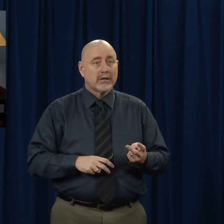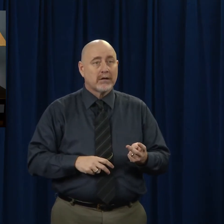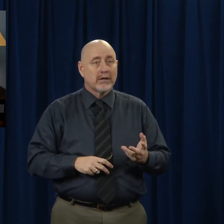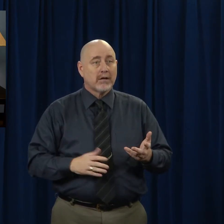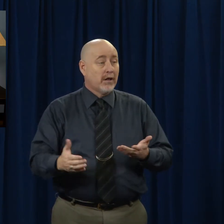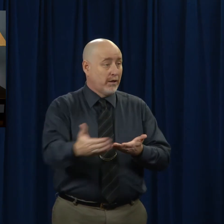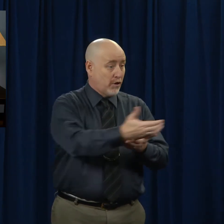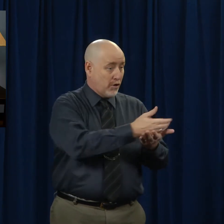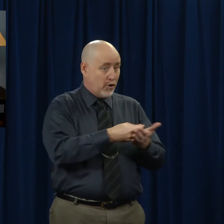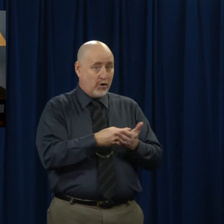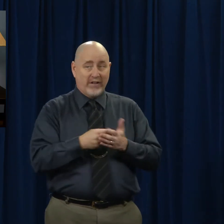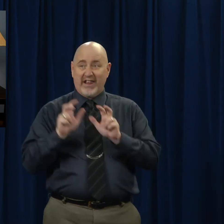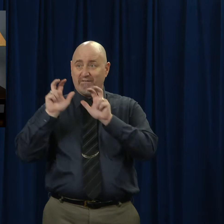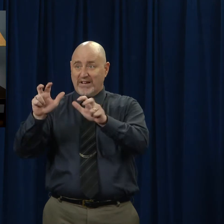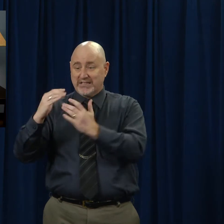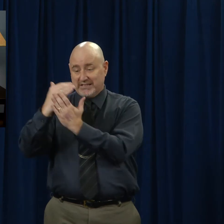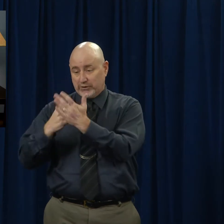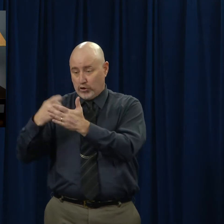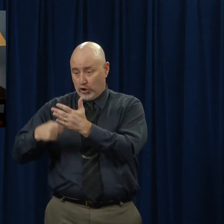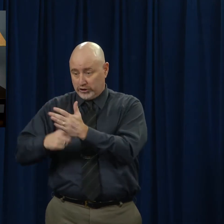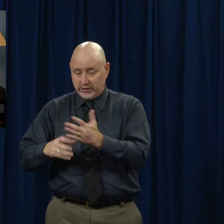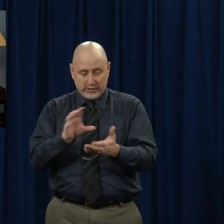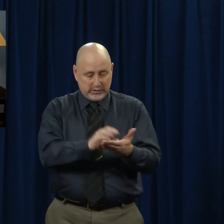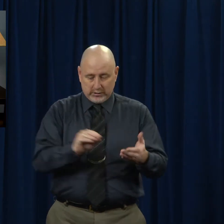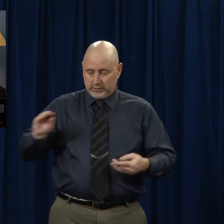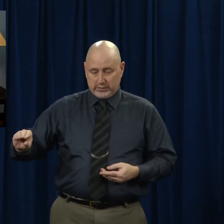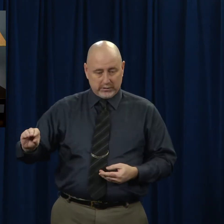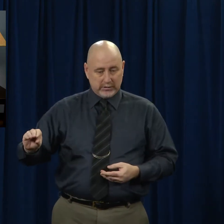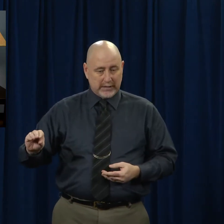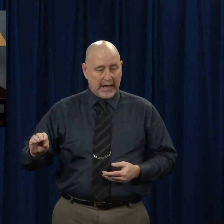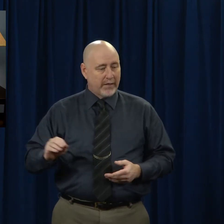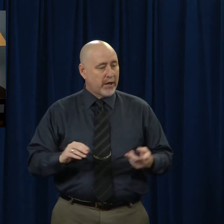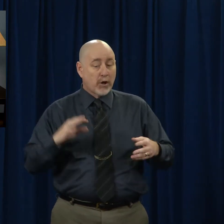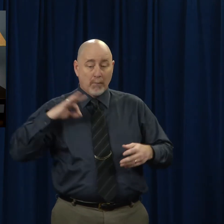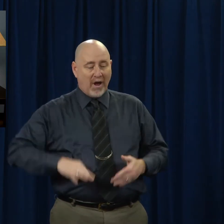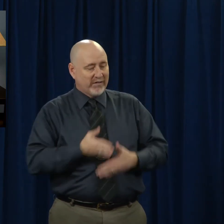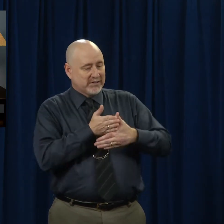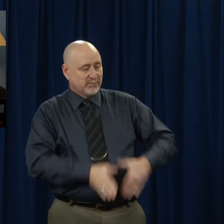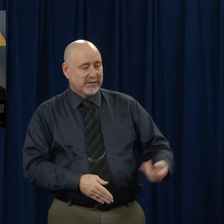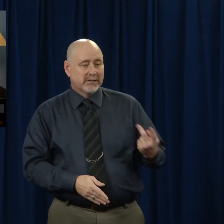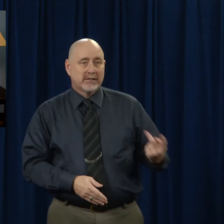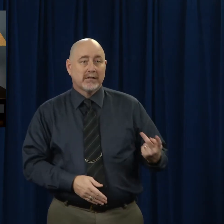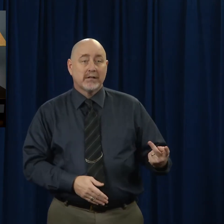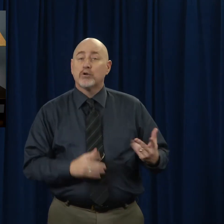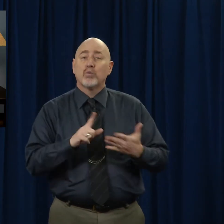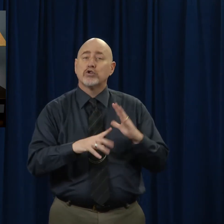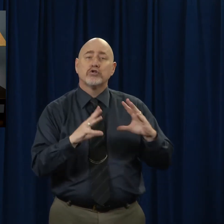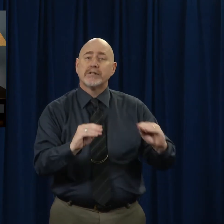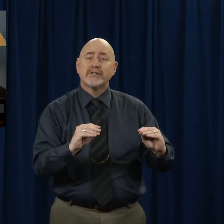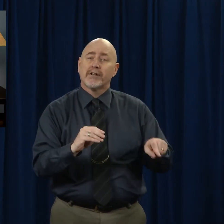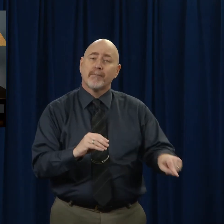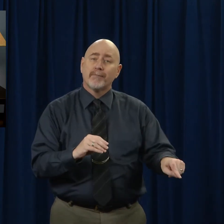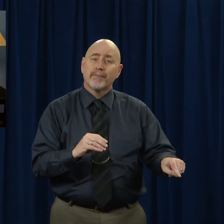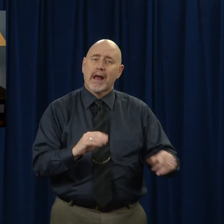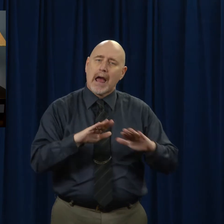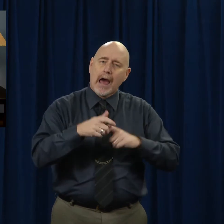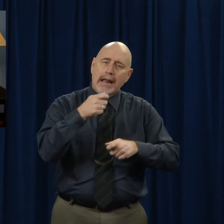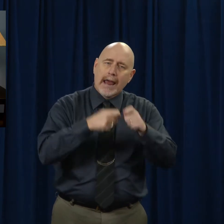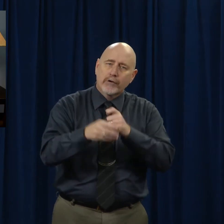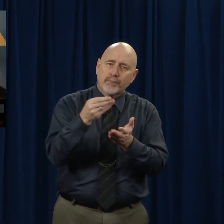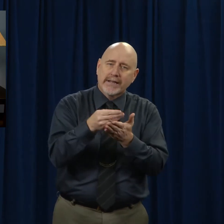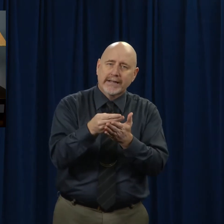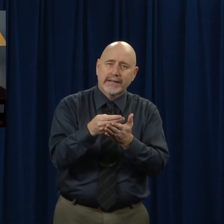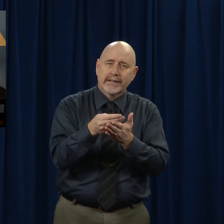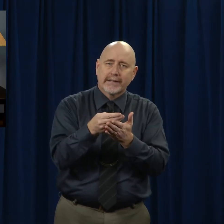money that they had invested in this for their ingredients, and then they would split the profit. And what you're doing is teaching your children how to